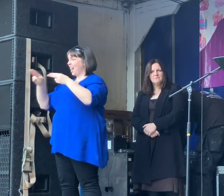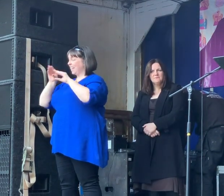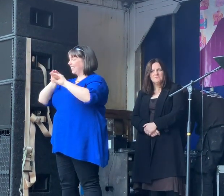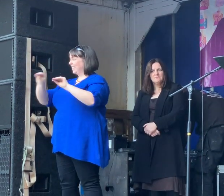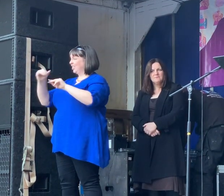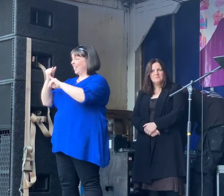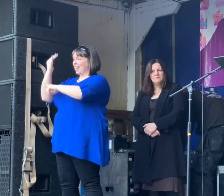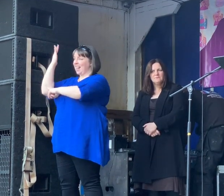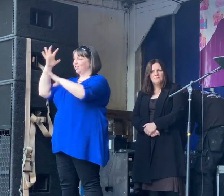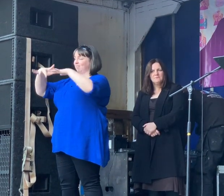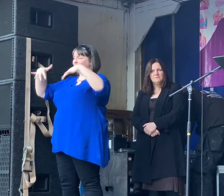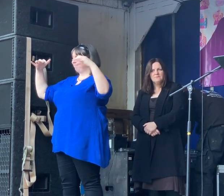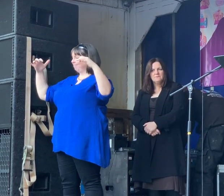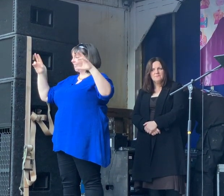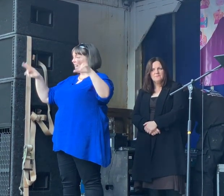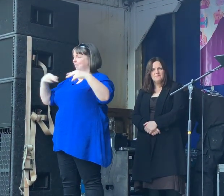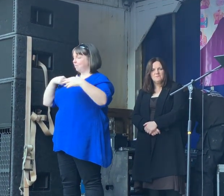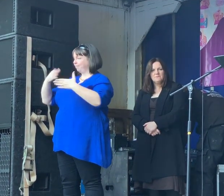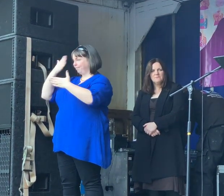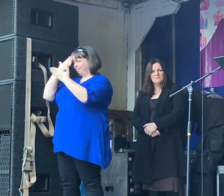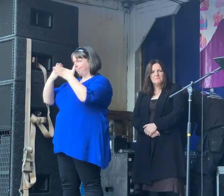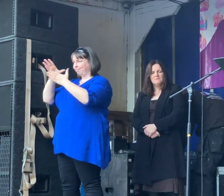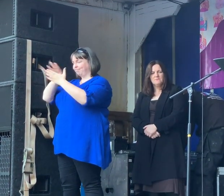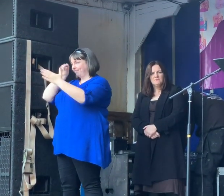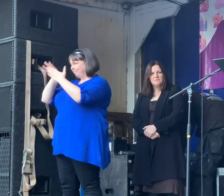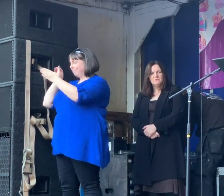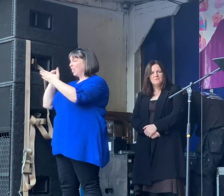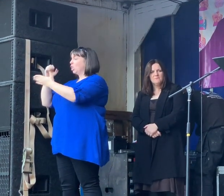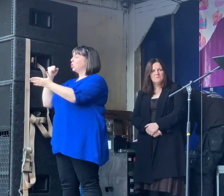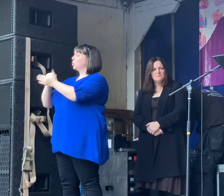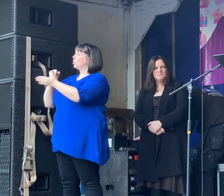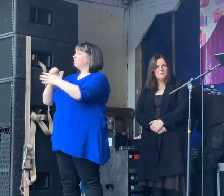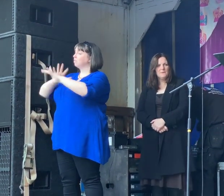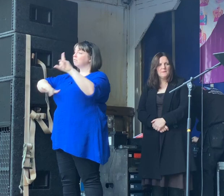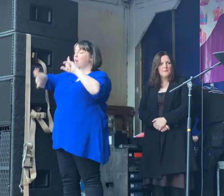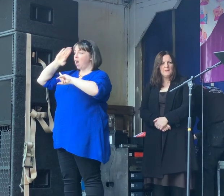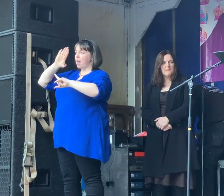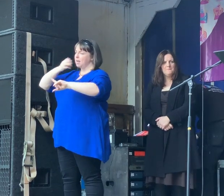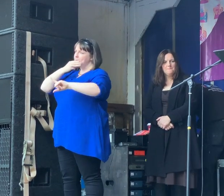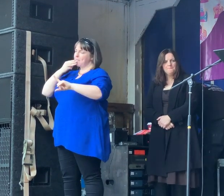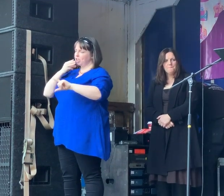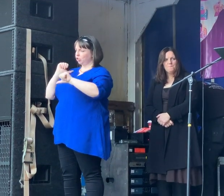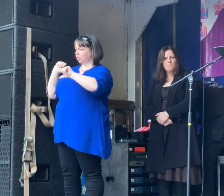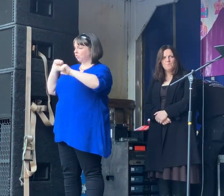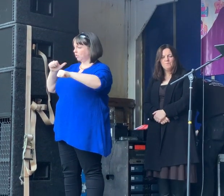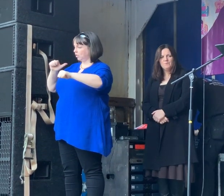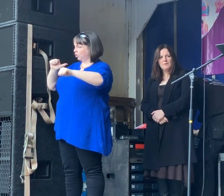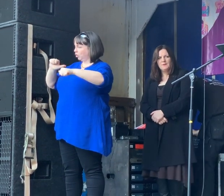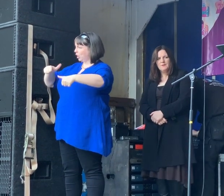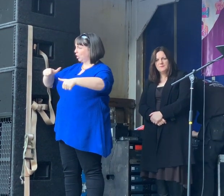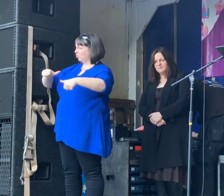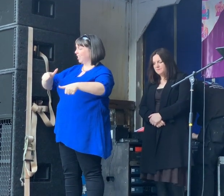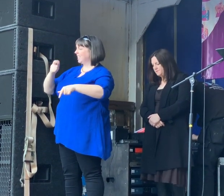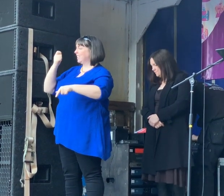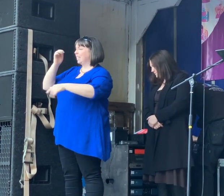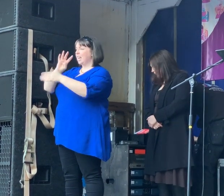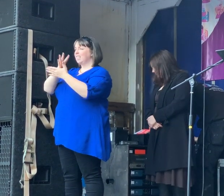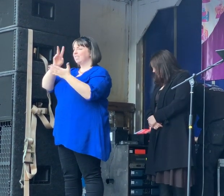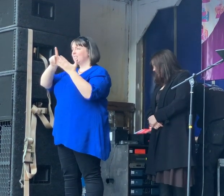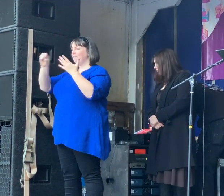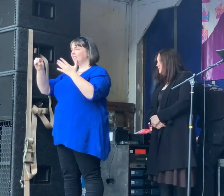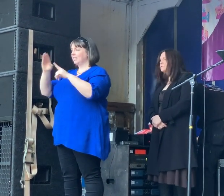a lecture hall. The student movement in Ireland committed to this generation after generation since the 70s and